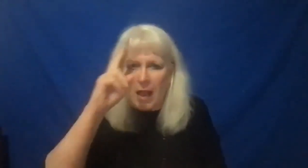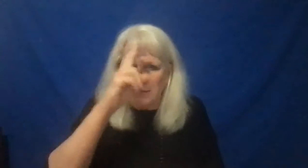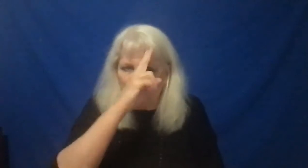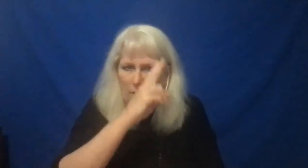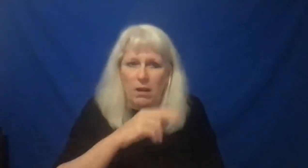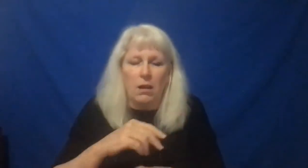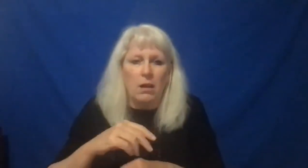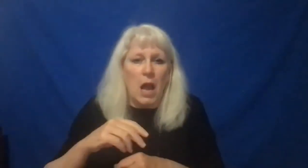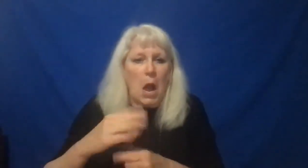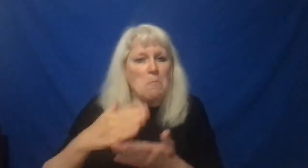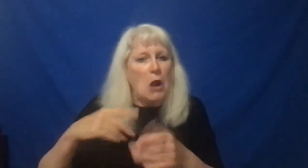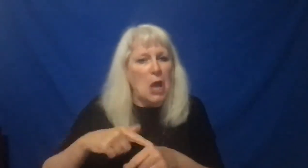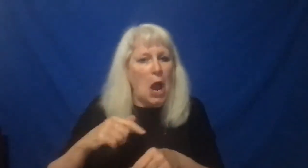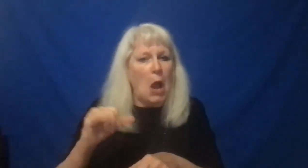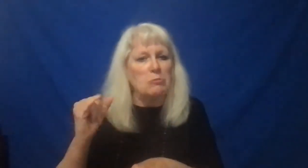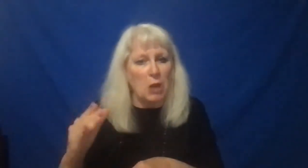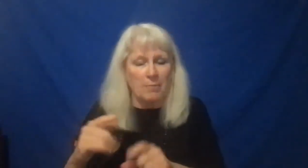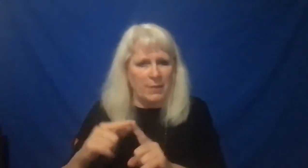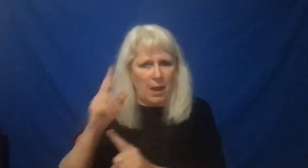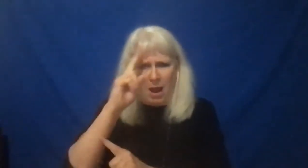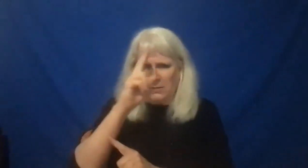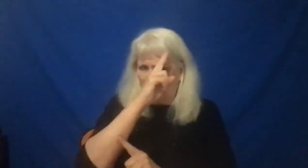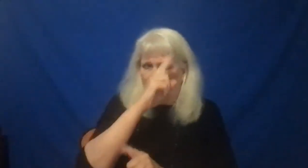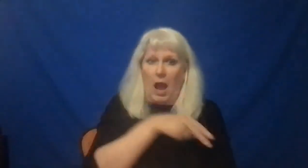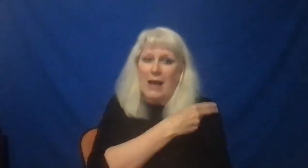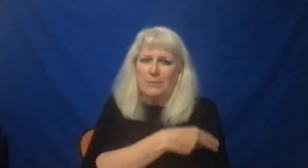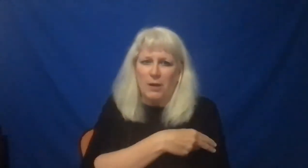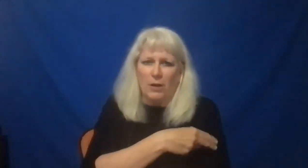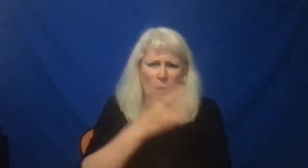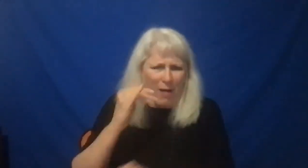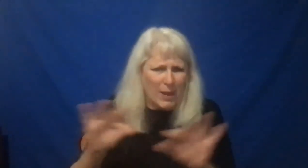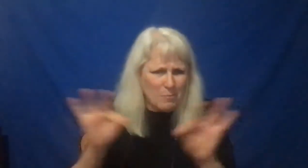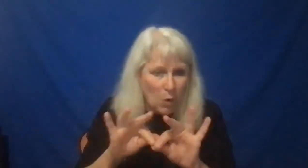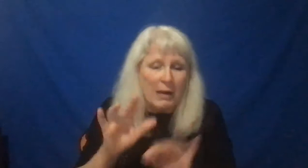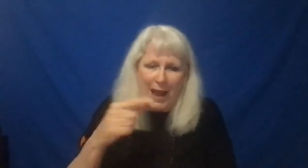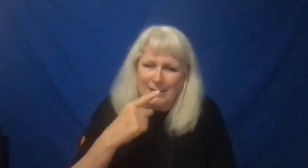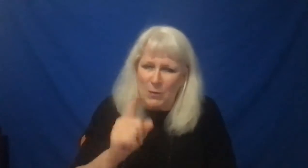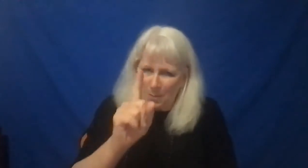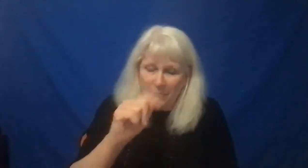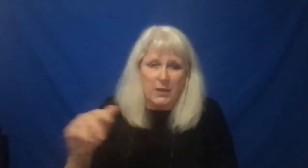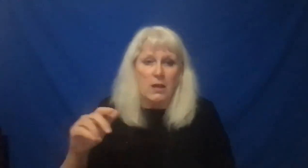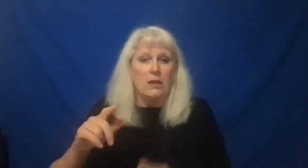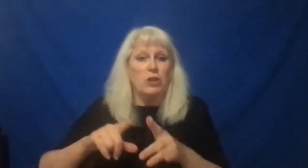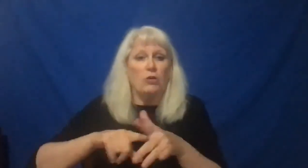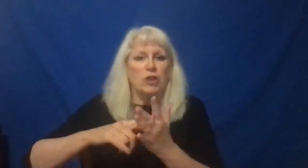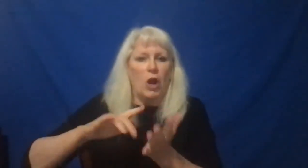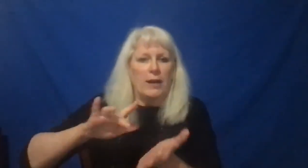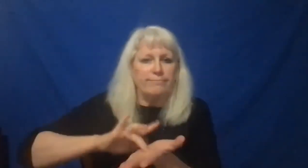why is the hospital significant? I'll tell you in a moment. But I started as a pharmacy technician at St. Vincent Charity